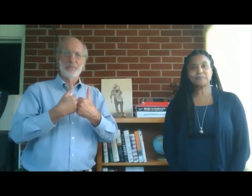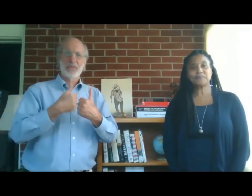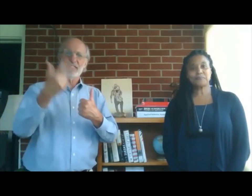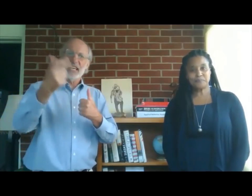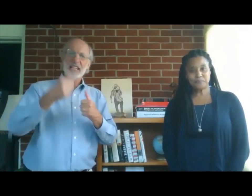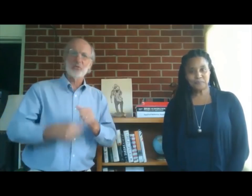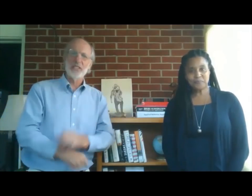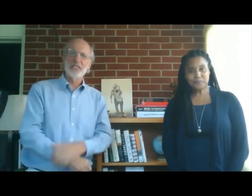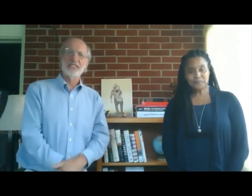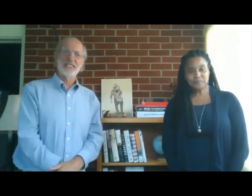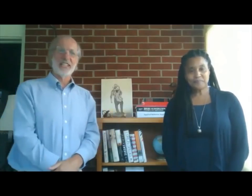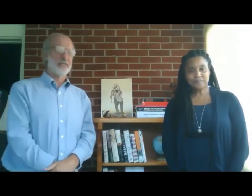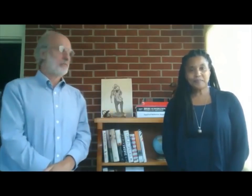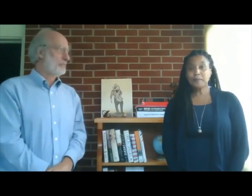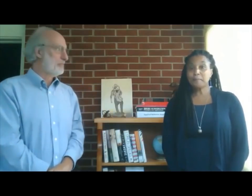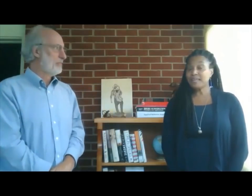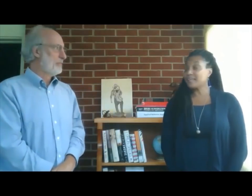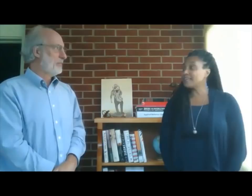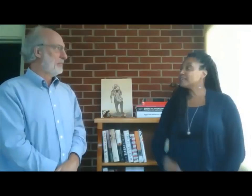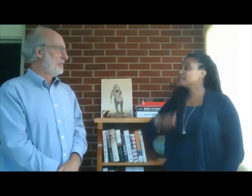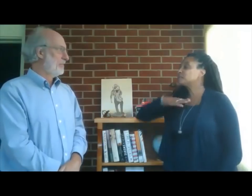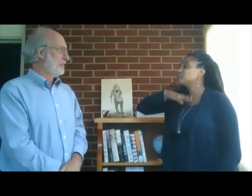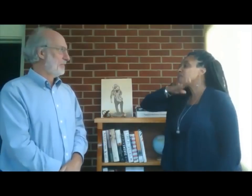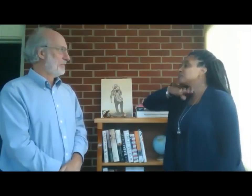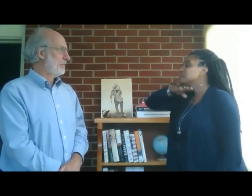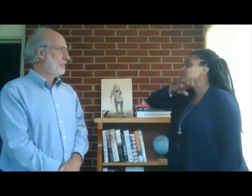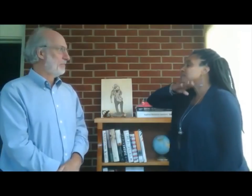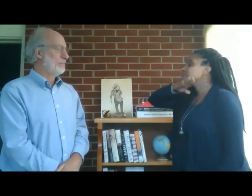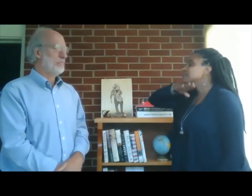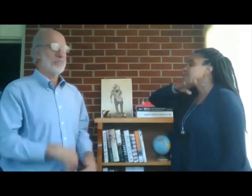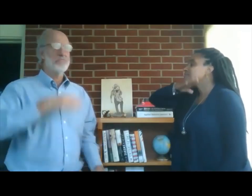Game. And the last one in this set. Pig.